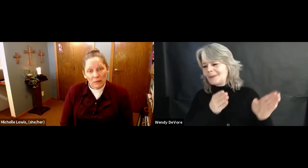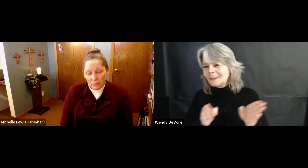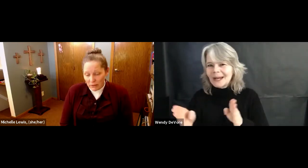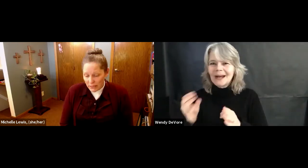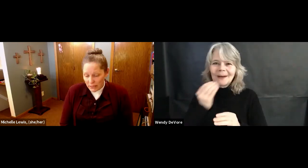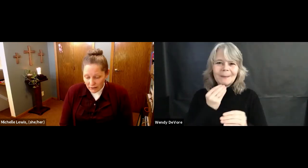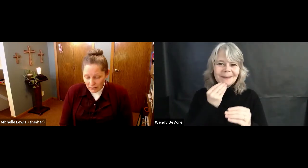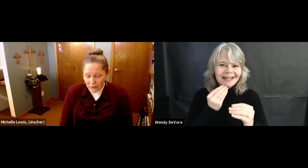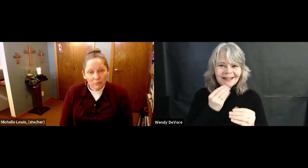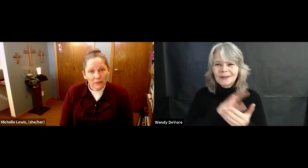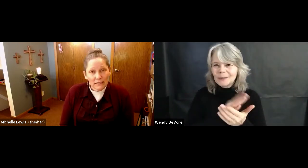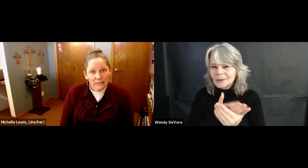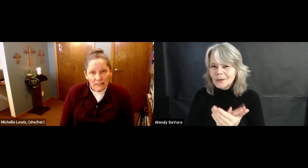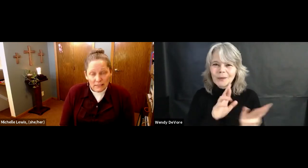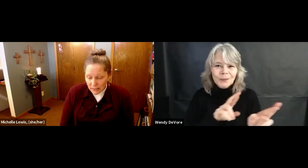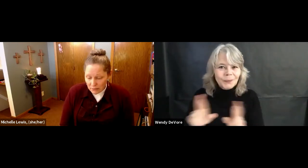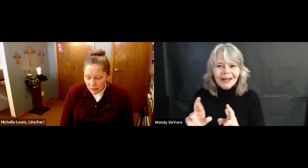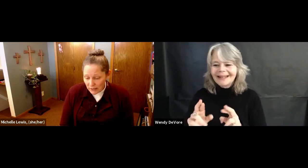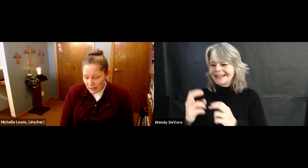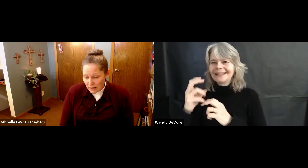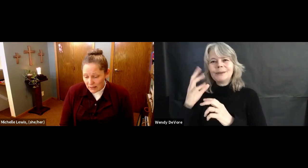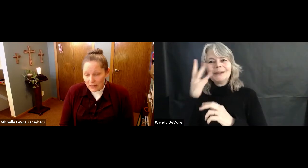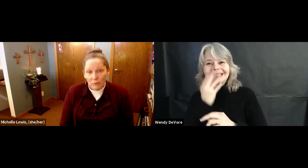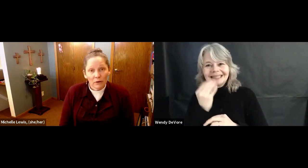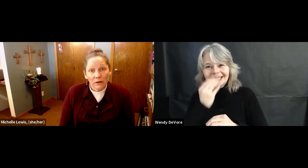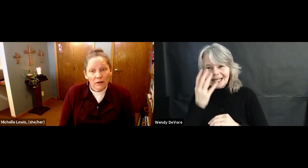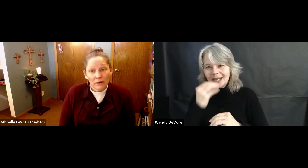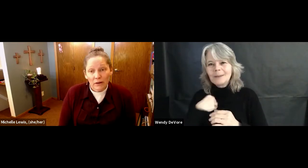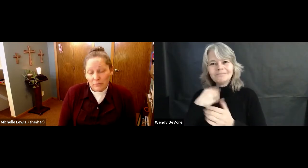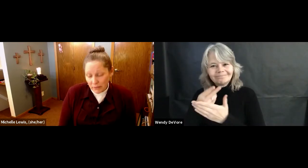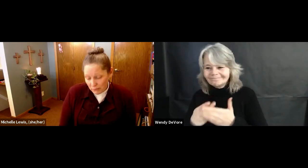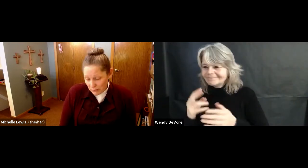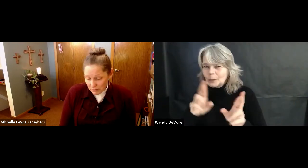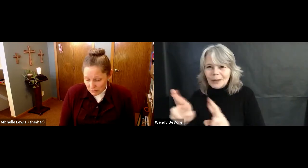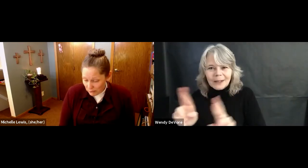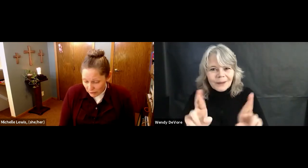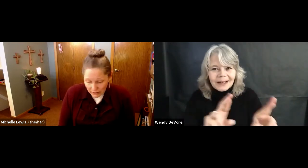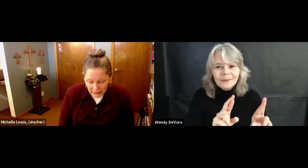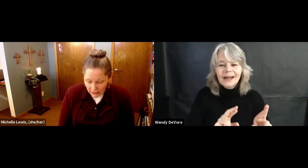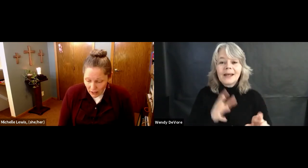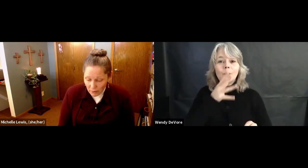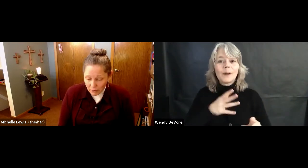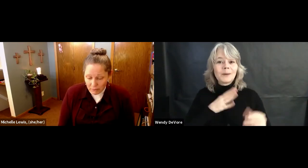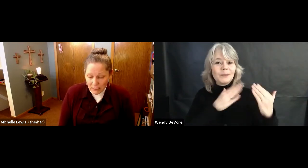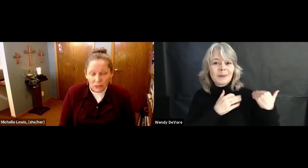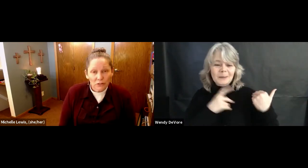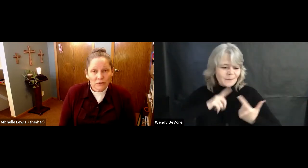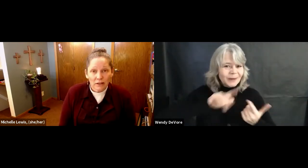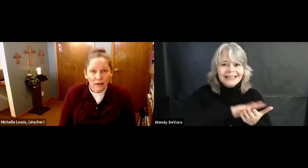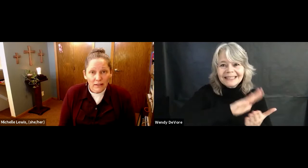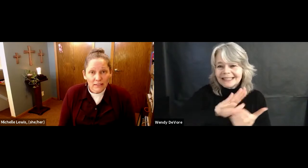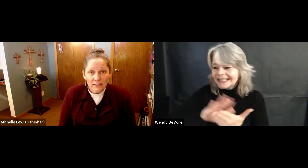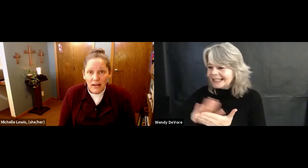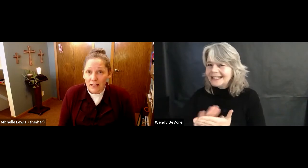that people had a good place to sleep. They were responsible for cleaning up and making sure